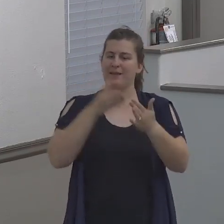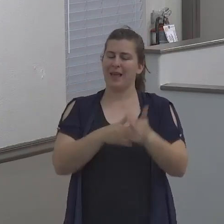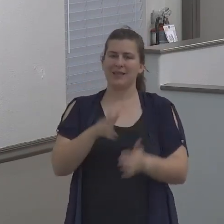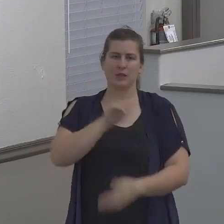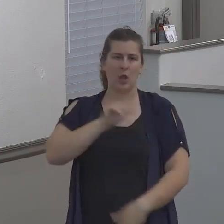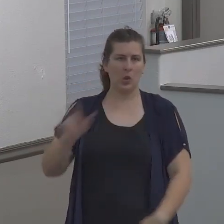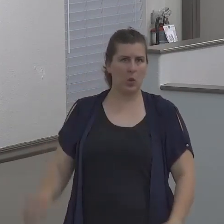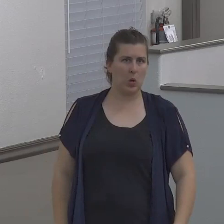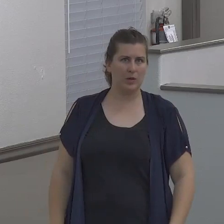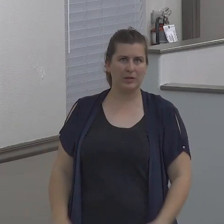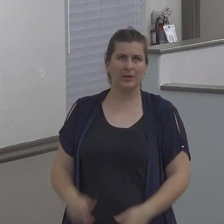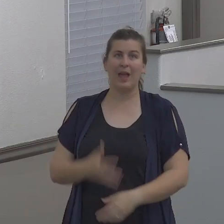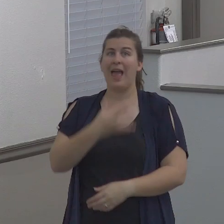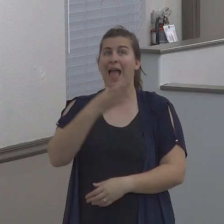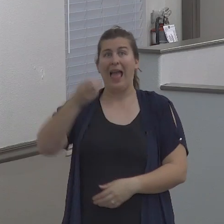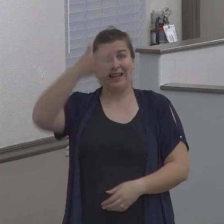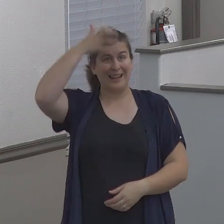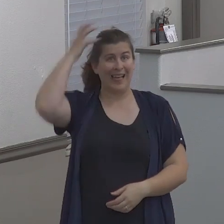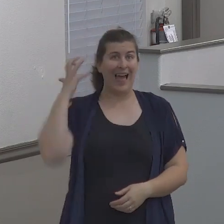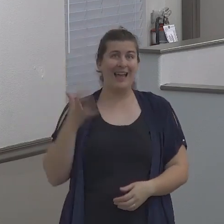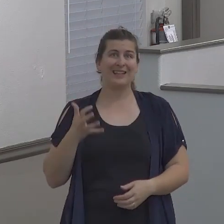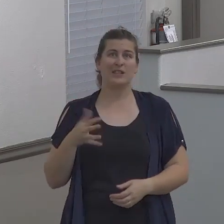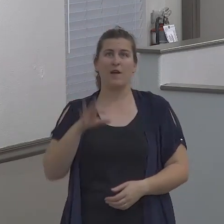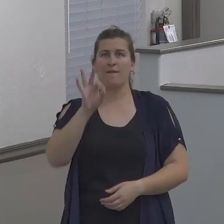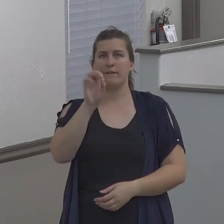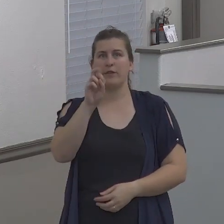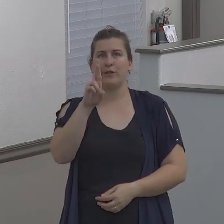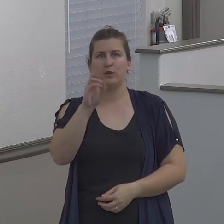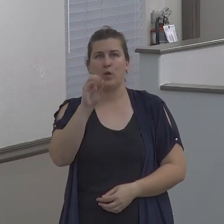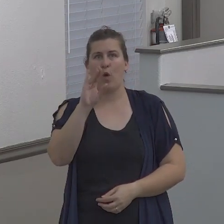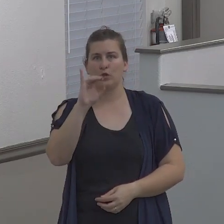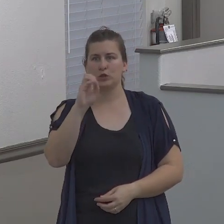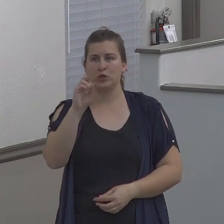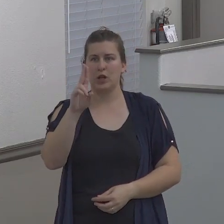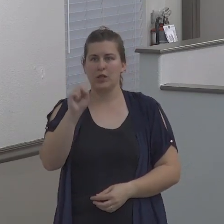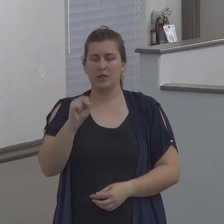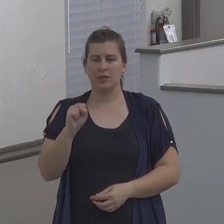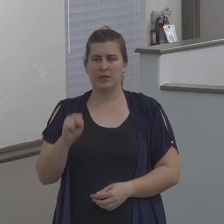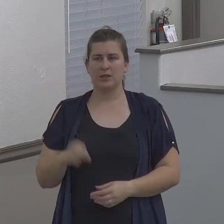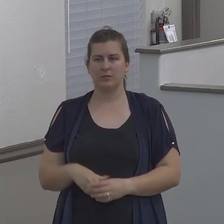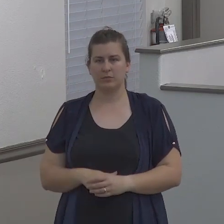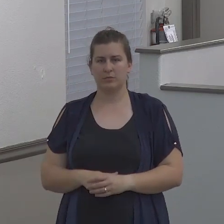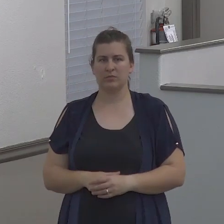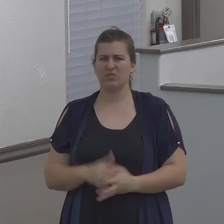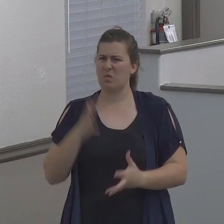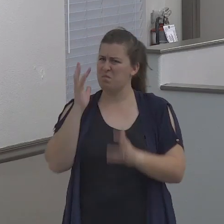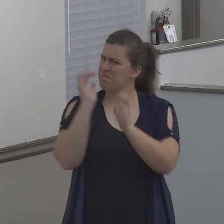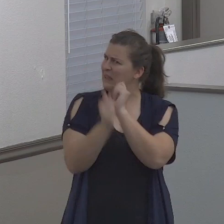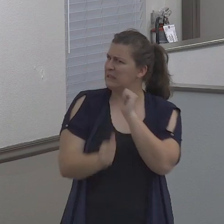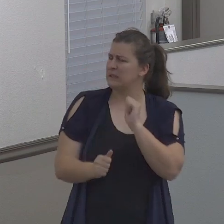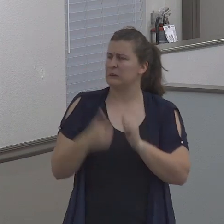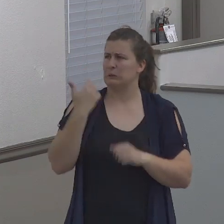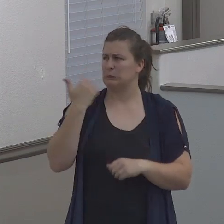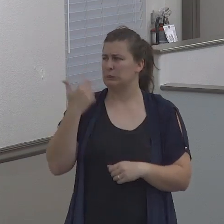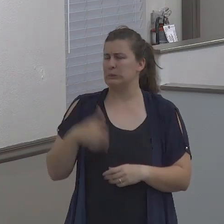his place. Well, not only are devils forceful, they're ferocious. Absolutely ferocious.